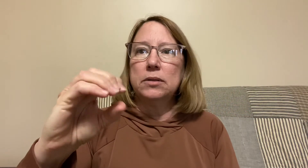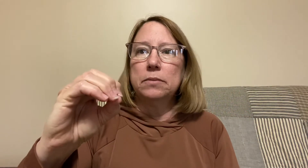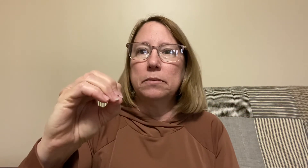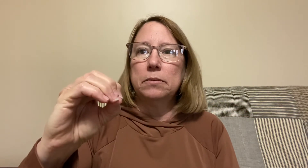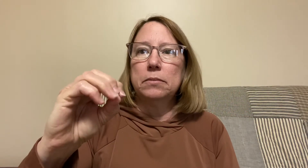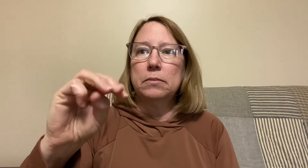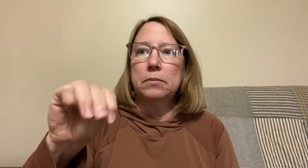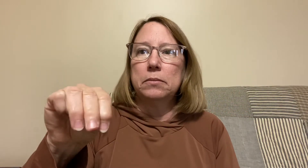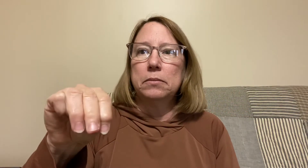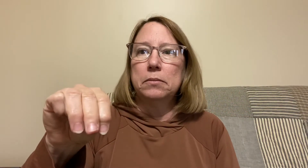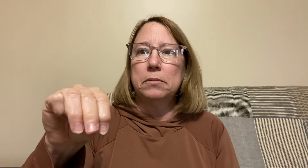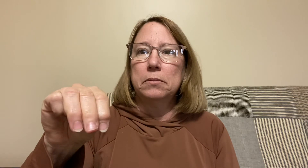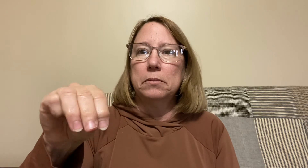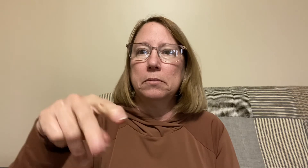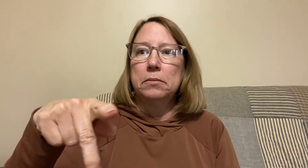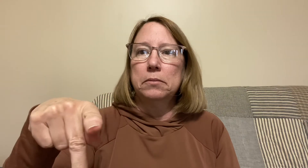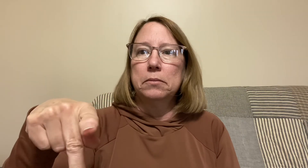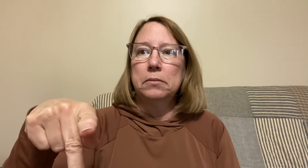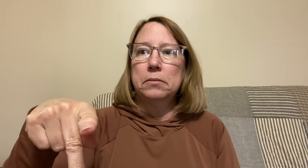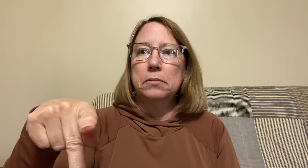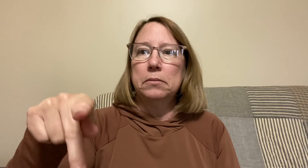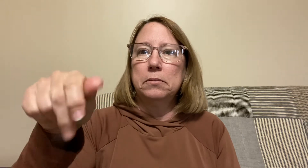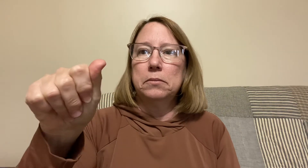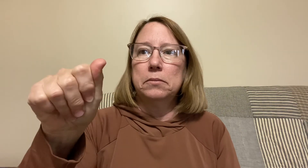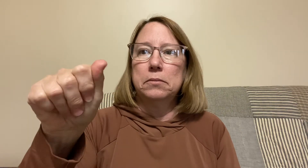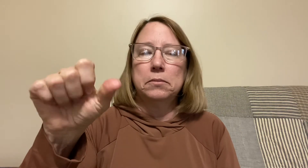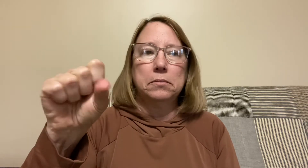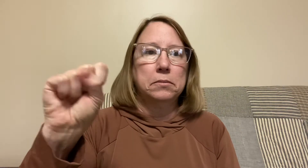embark on even more daring voyages.